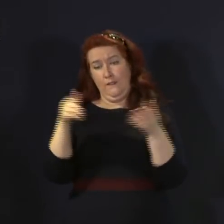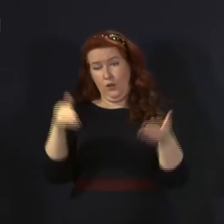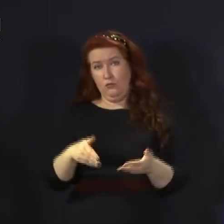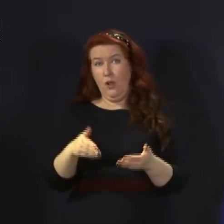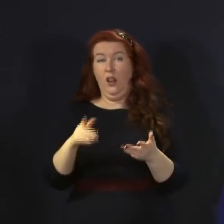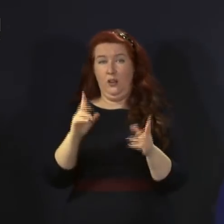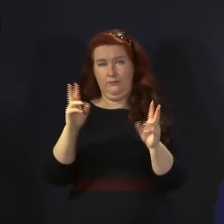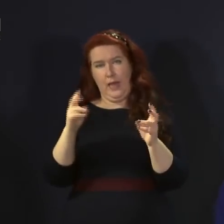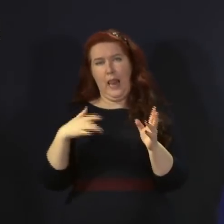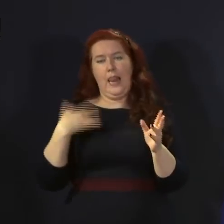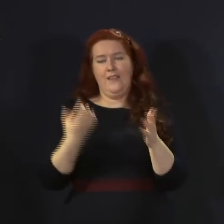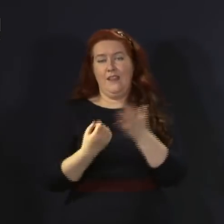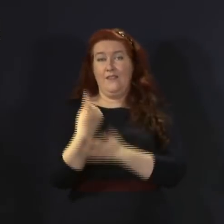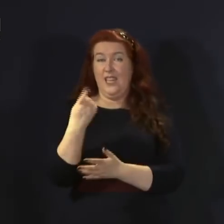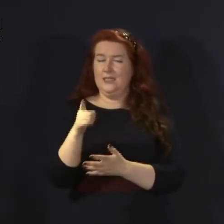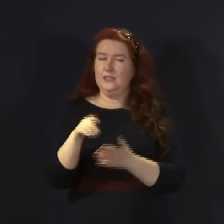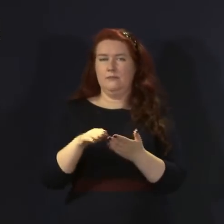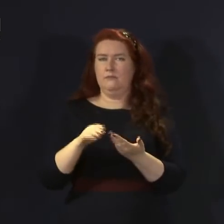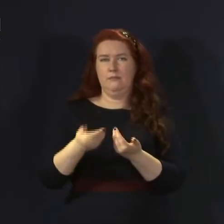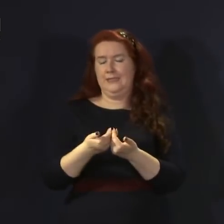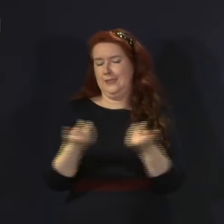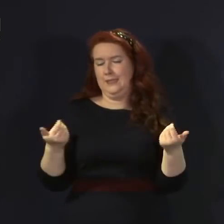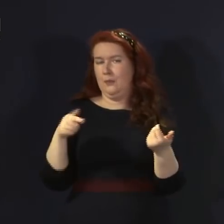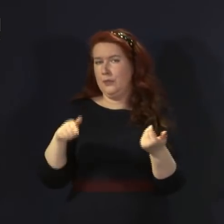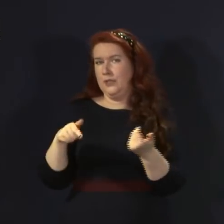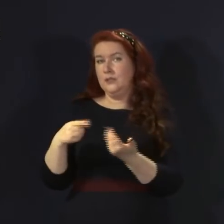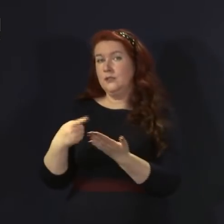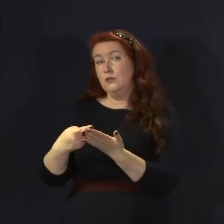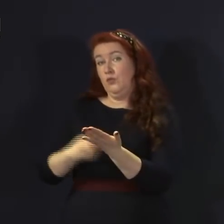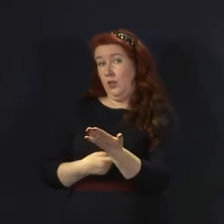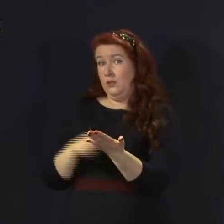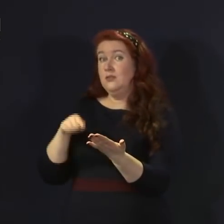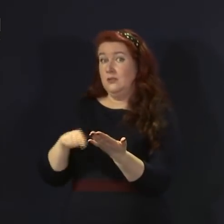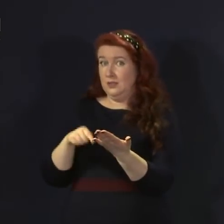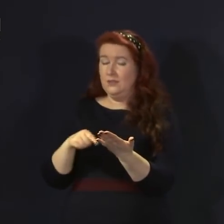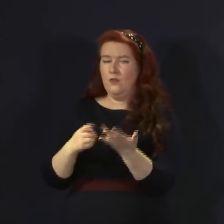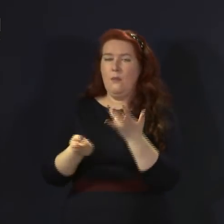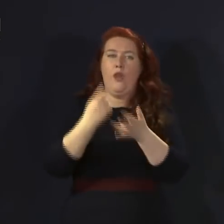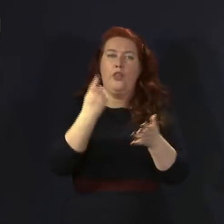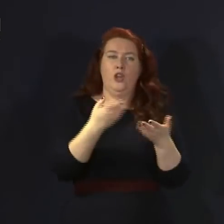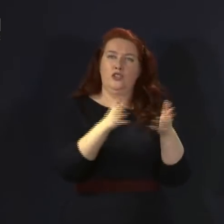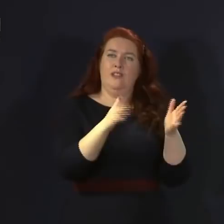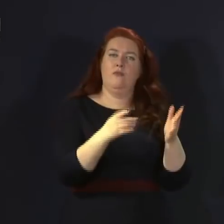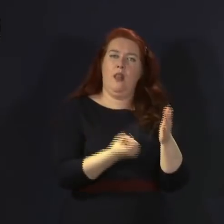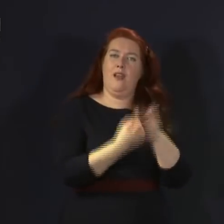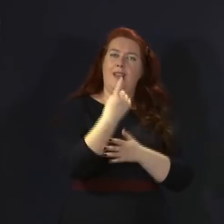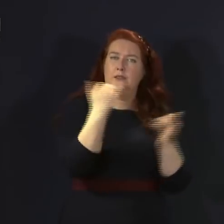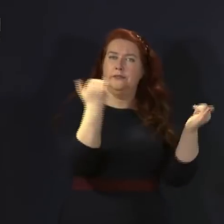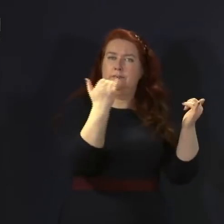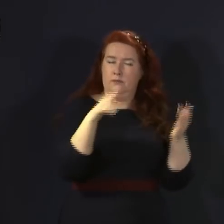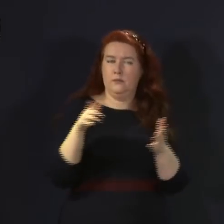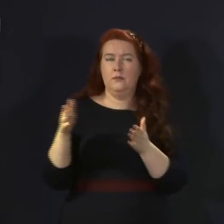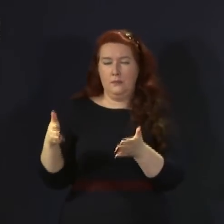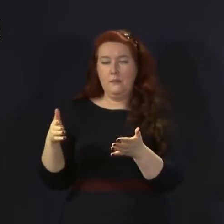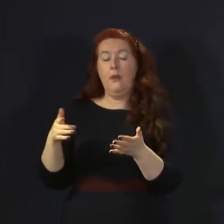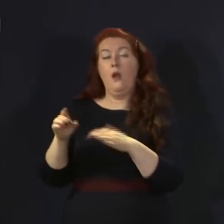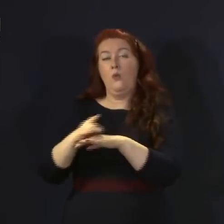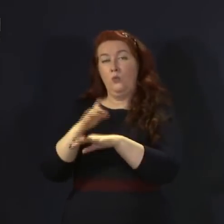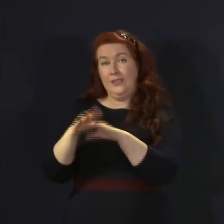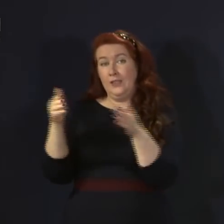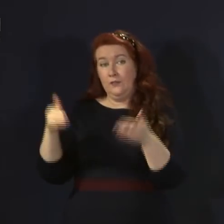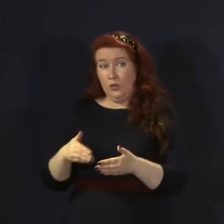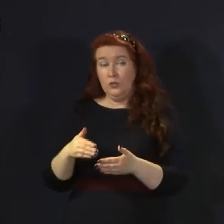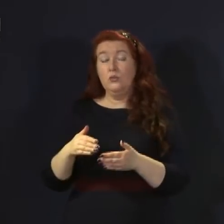life events are dealt with separately in the route map to other events. And in terms of